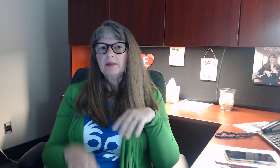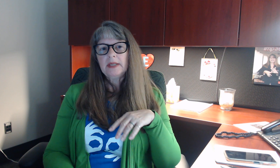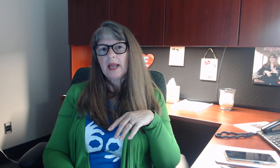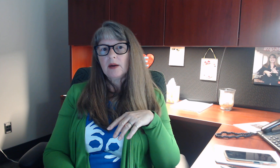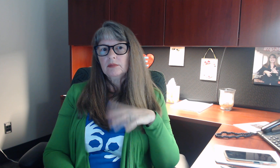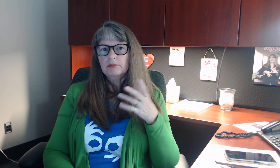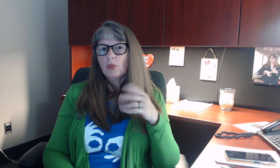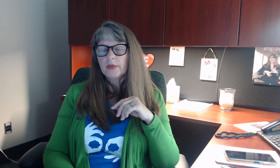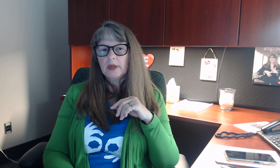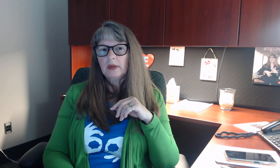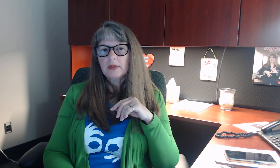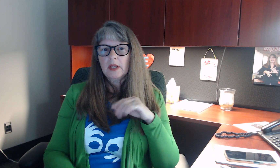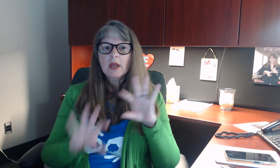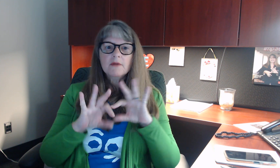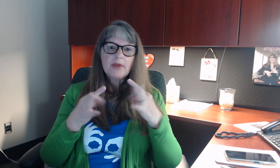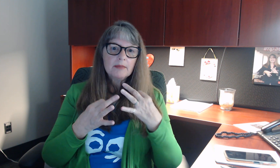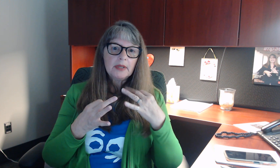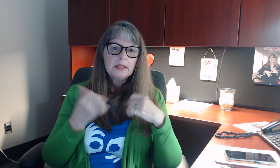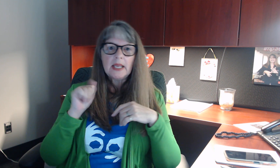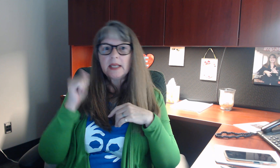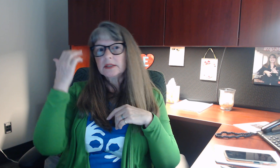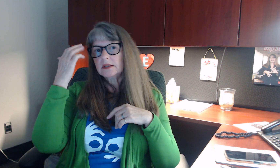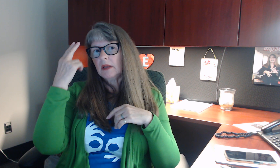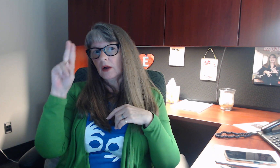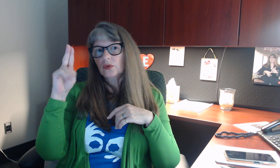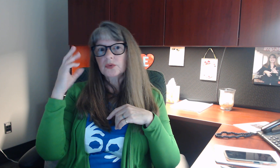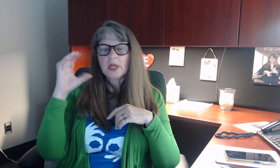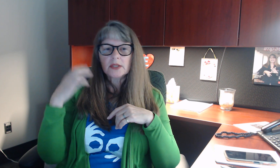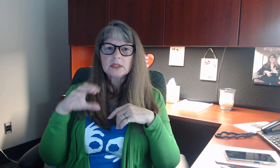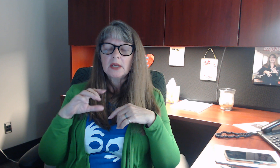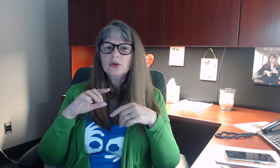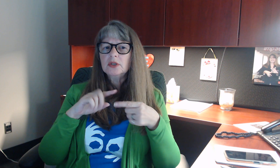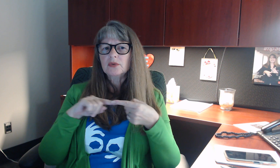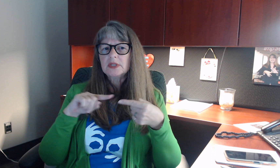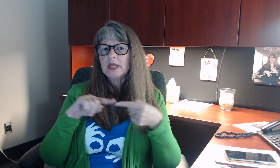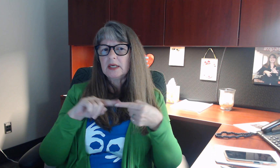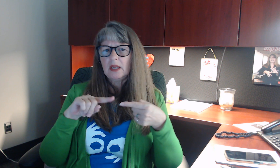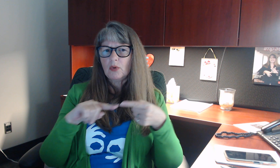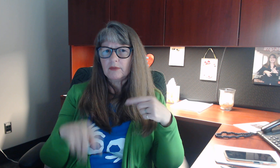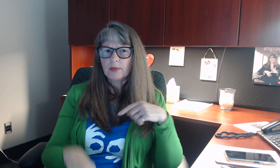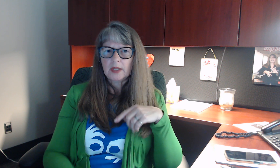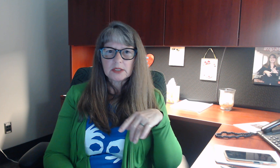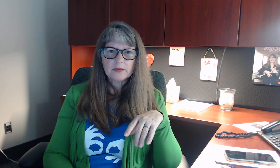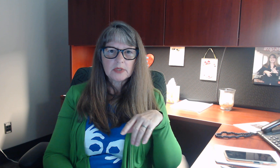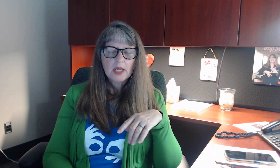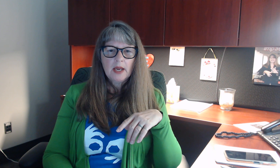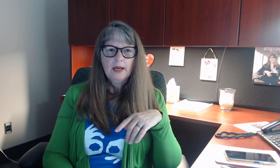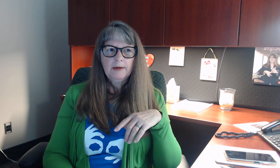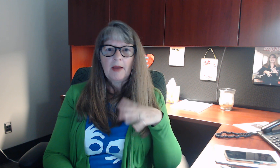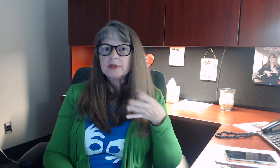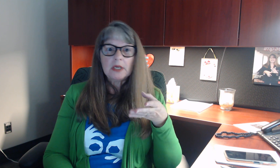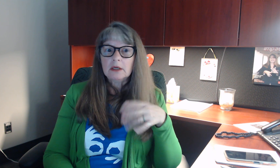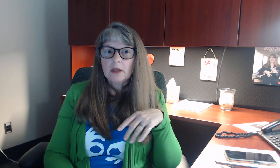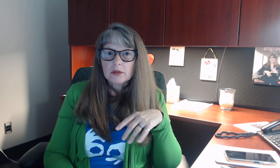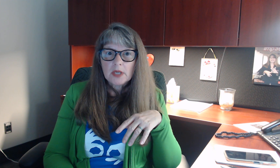now more than anything. Families, aunts, uncles, cousins. I usually don't see that anymore for relatives. I haven't seen it in a long time,